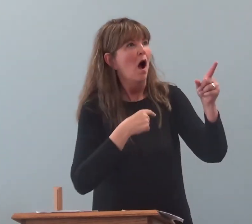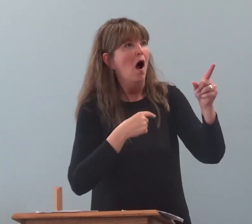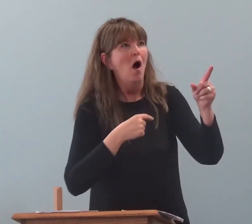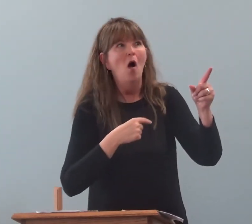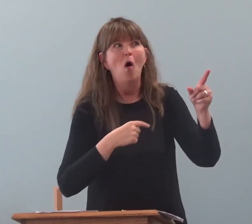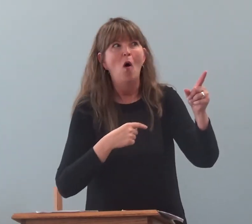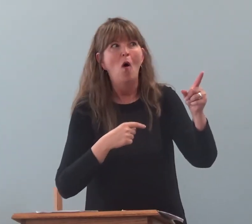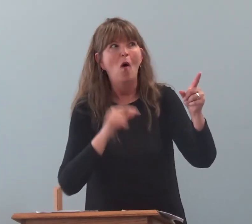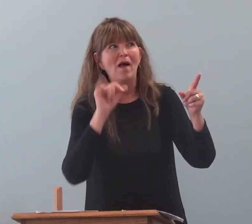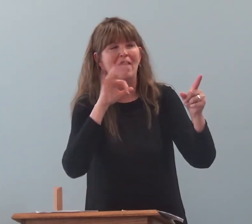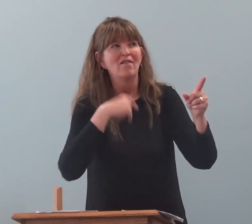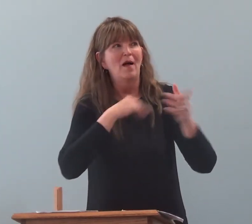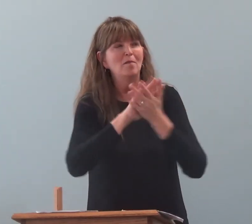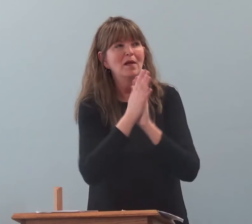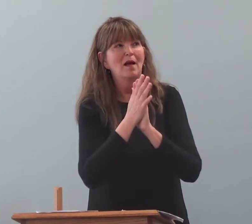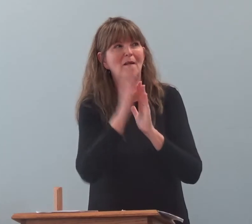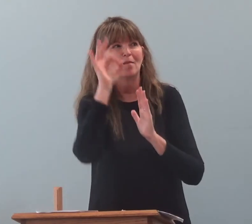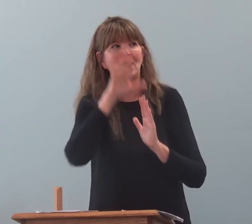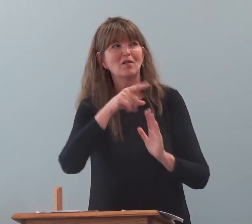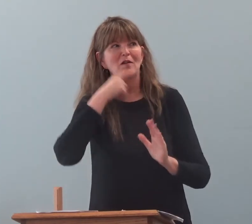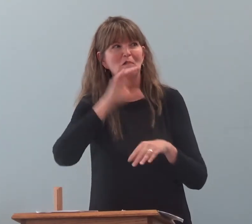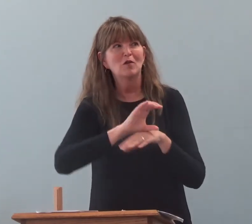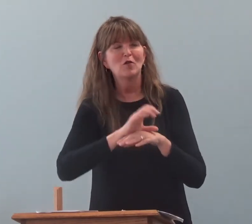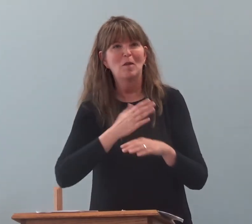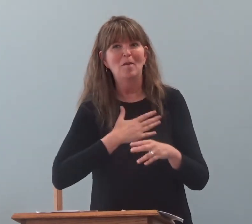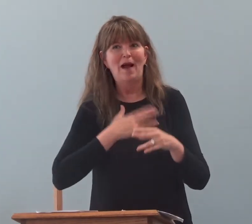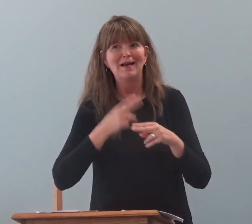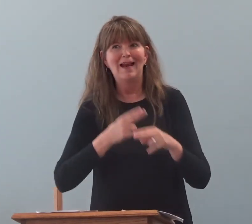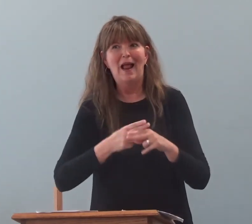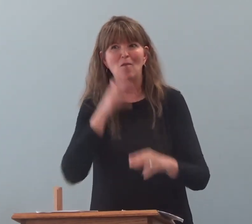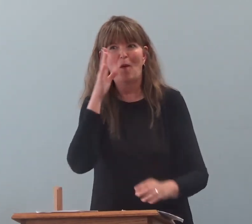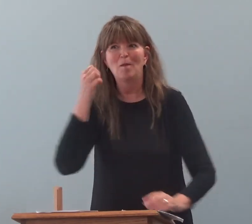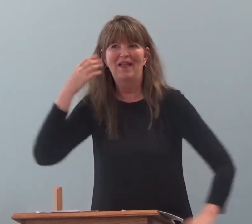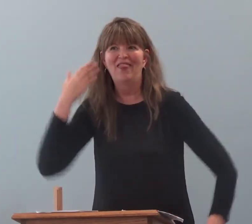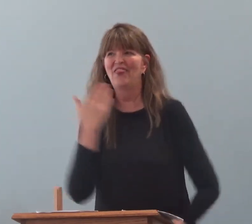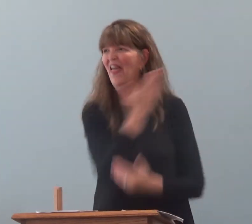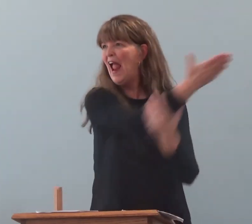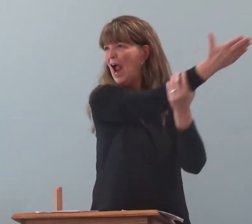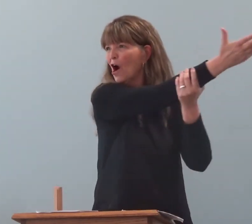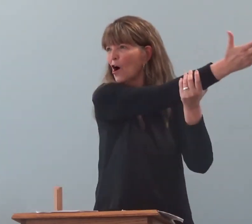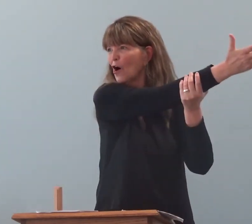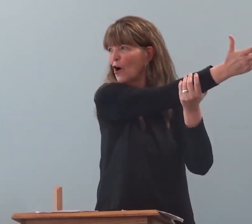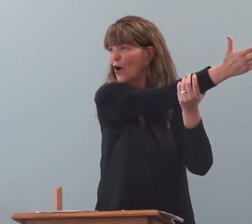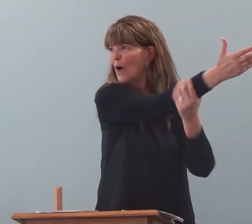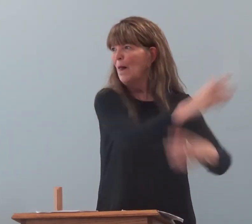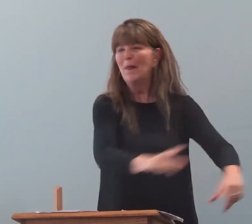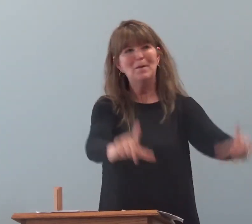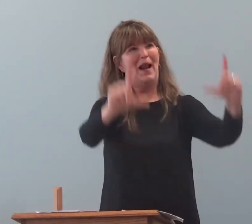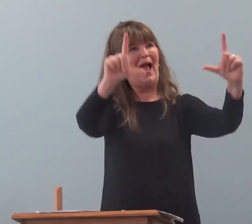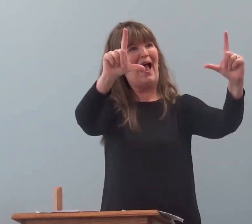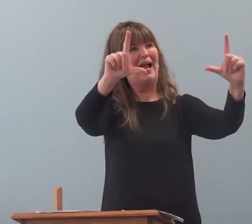way down on the totem pole. And I thought, well, if I am at the hearing church, my name is going to be put on that plaque.